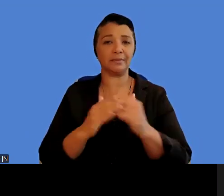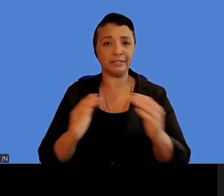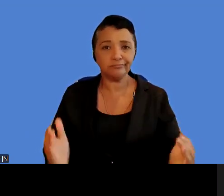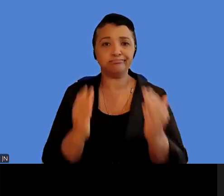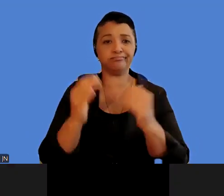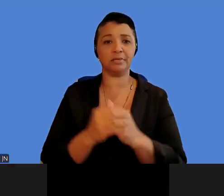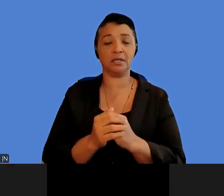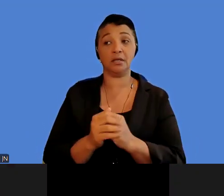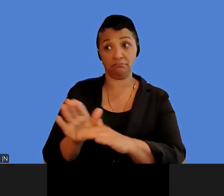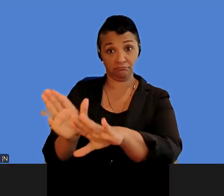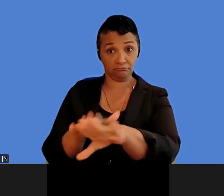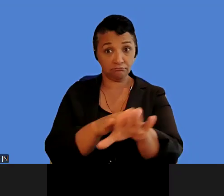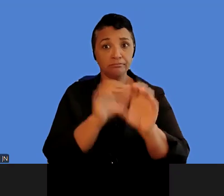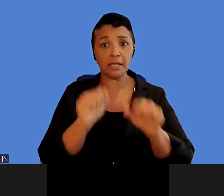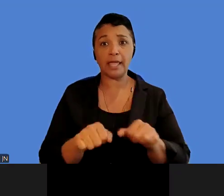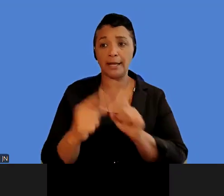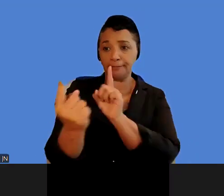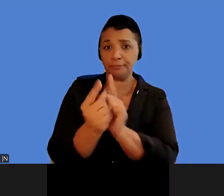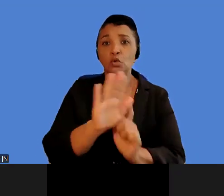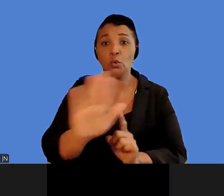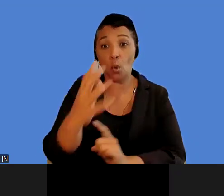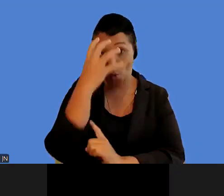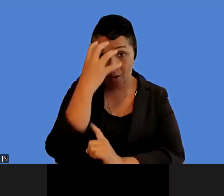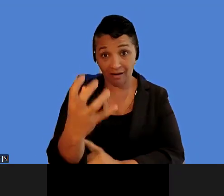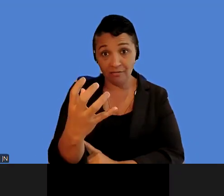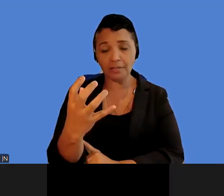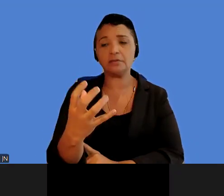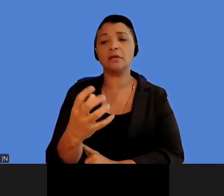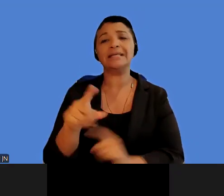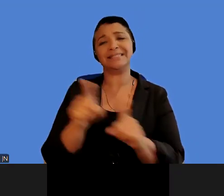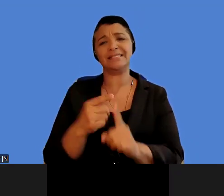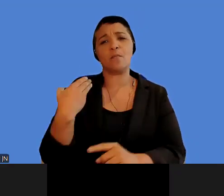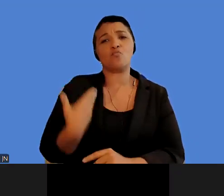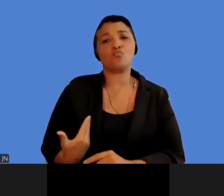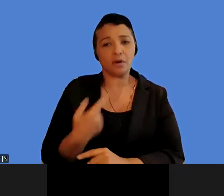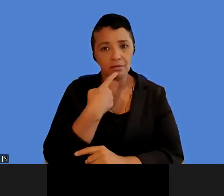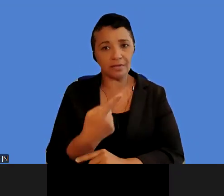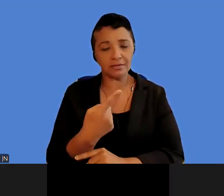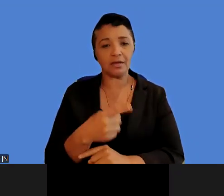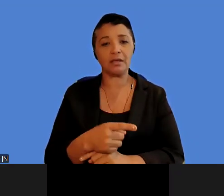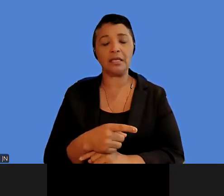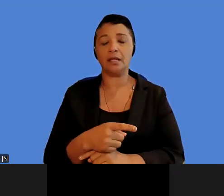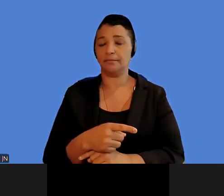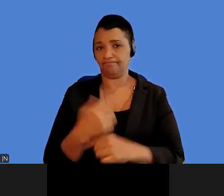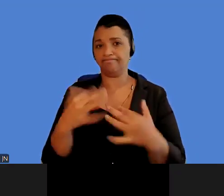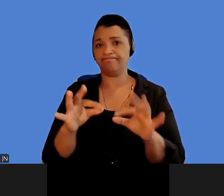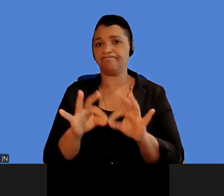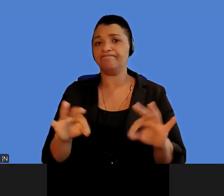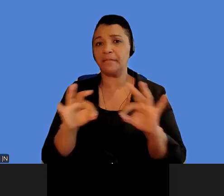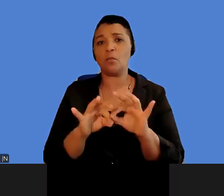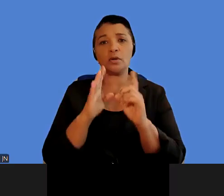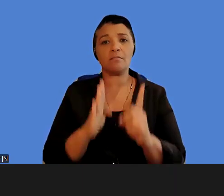you to approach states, whether that is your own state, as Pratima was saying, the importance of, for